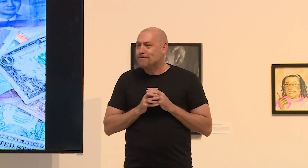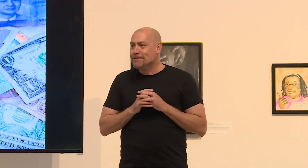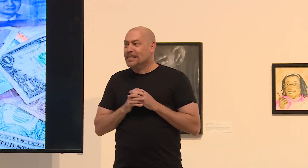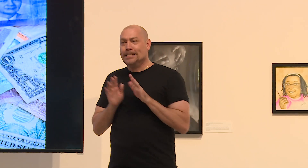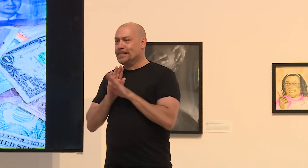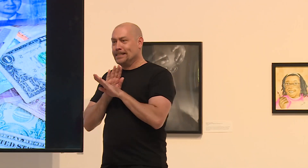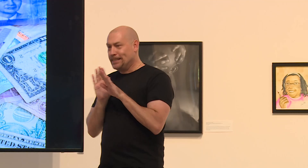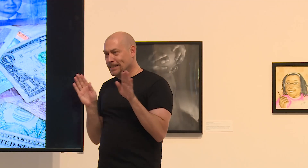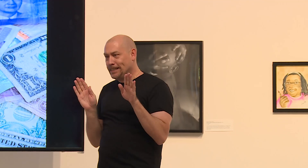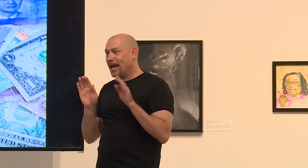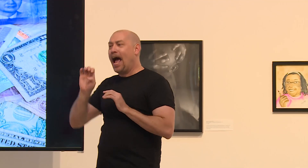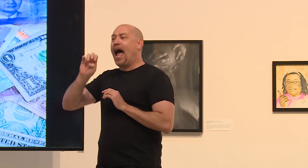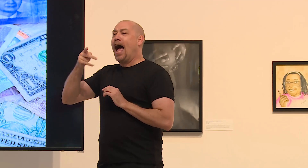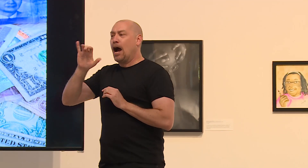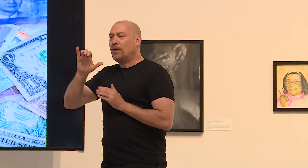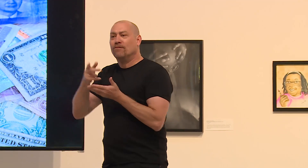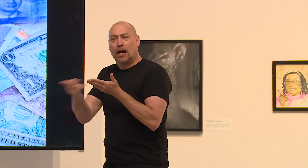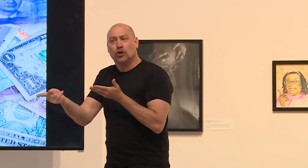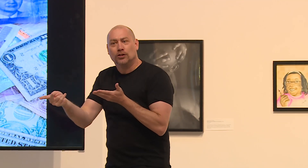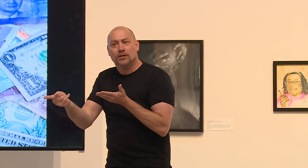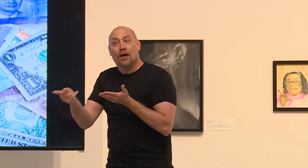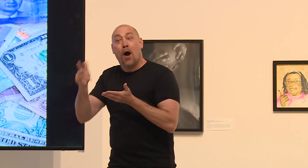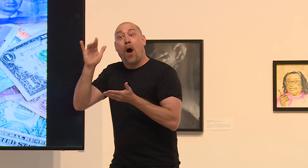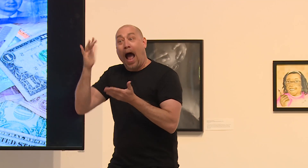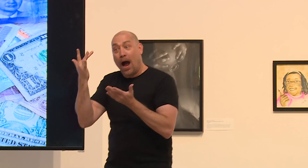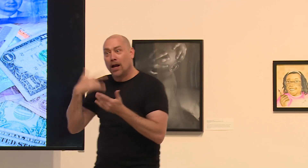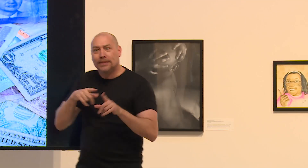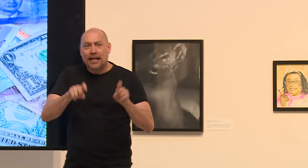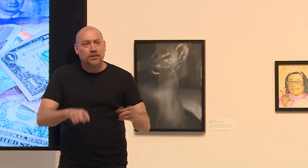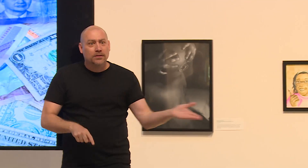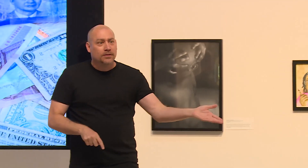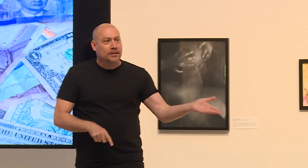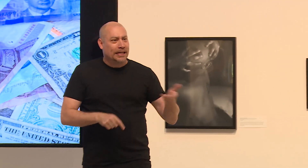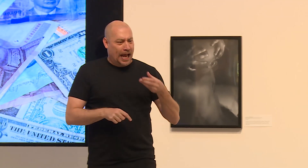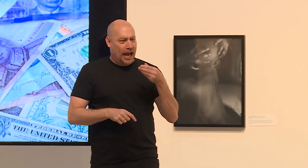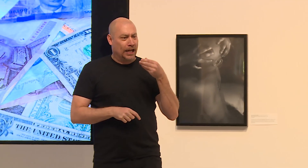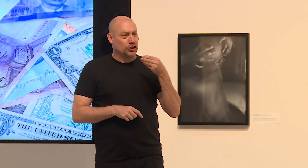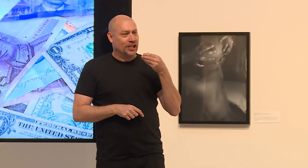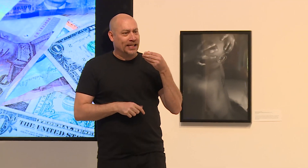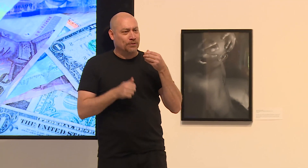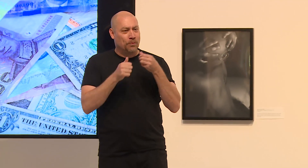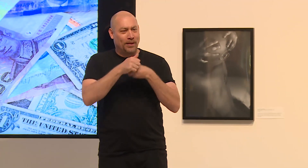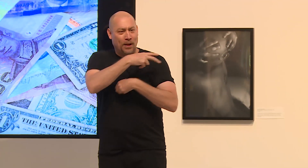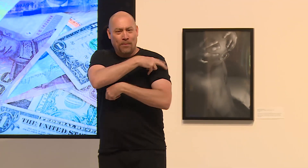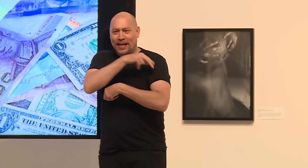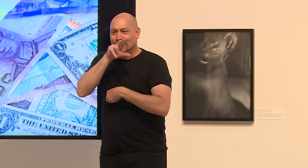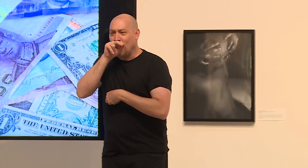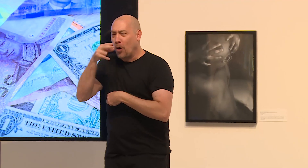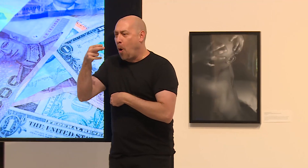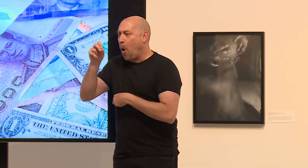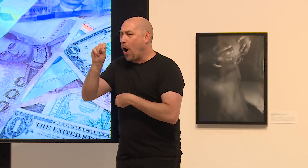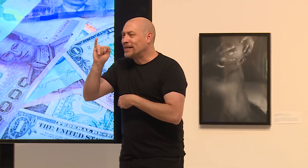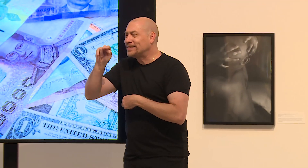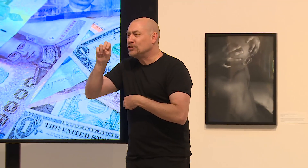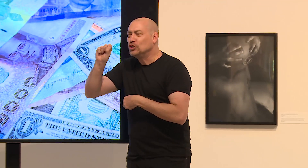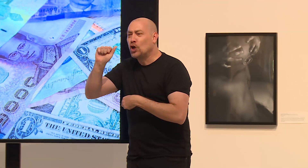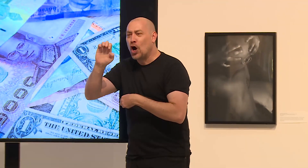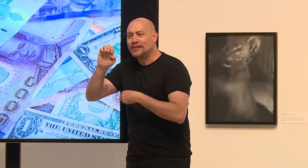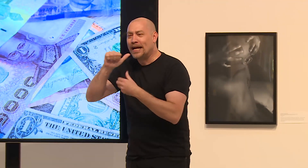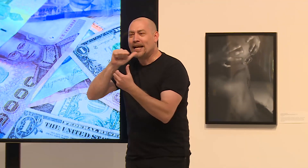but I'm thinking, no, this is going to be an epic fail. But we had to